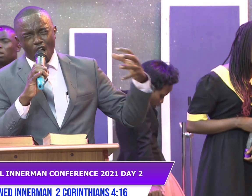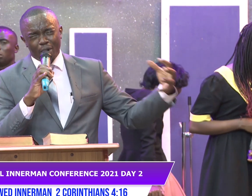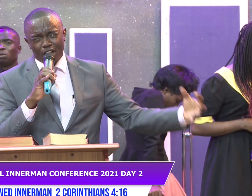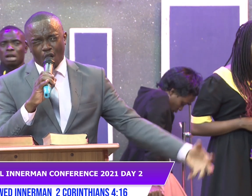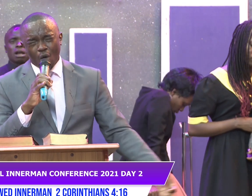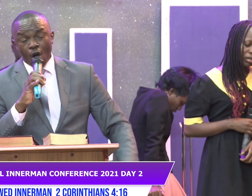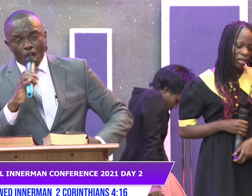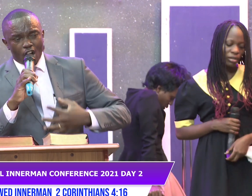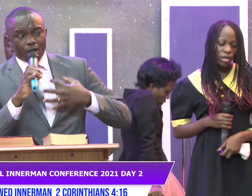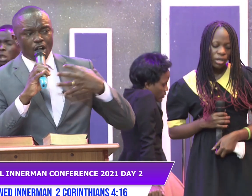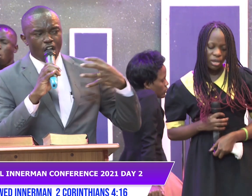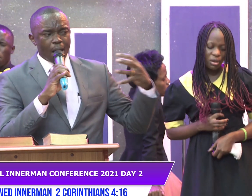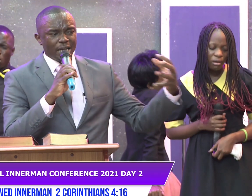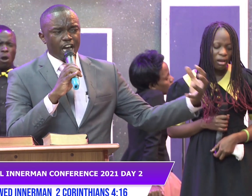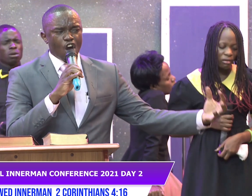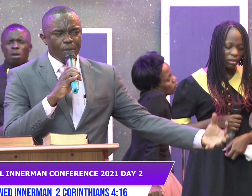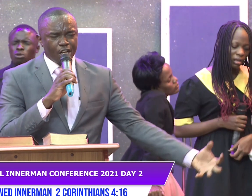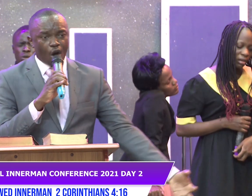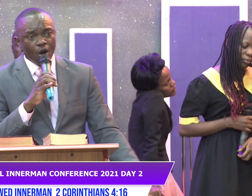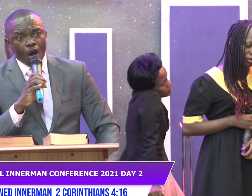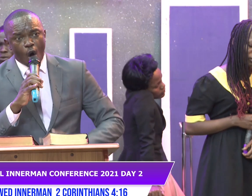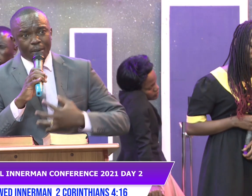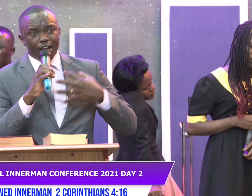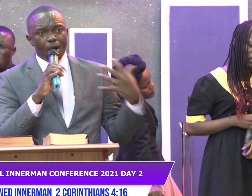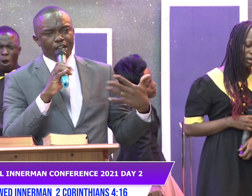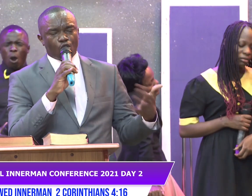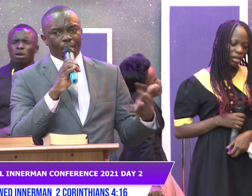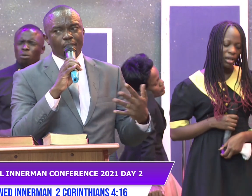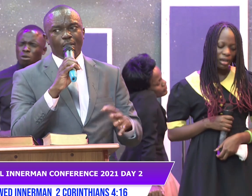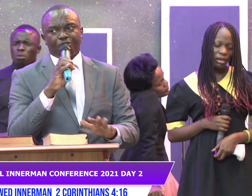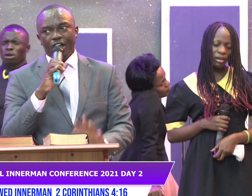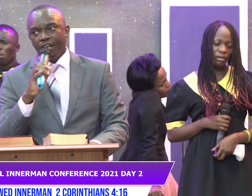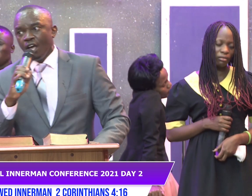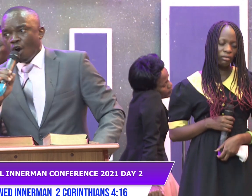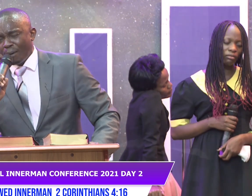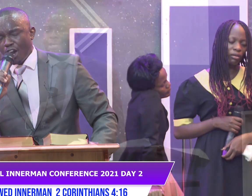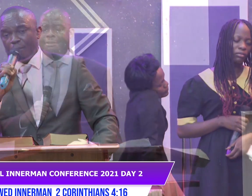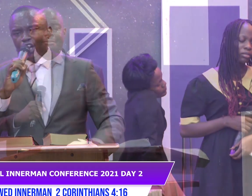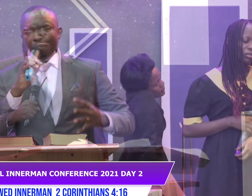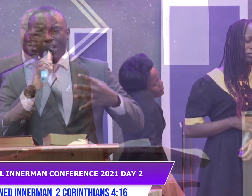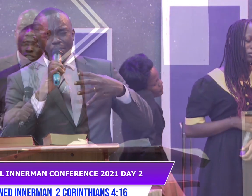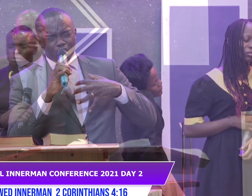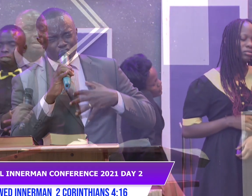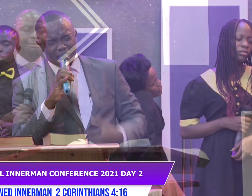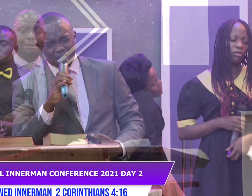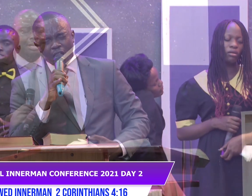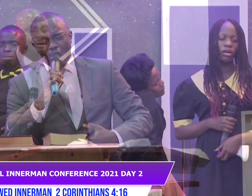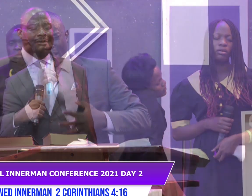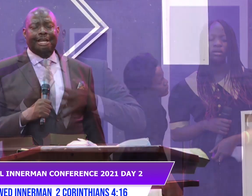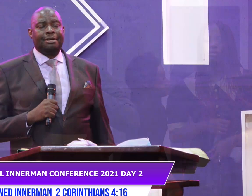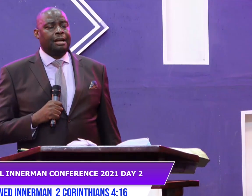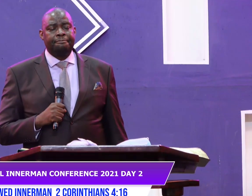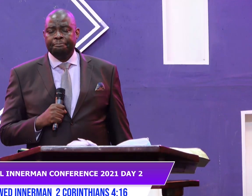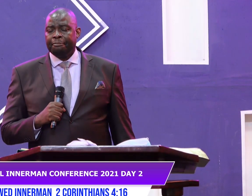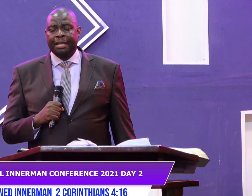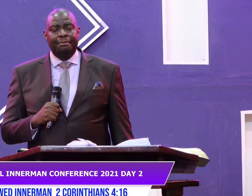oyogerwako ng'omuliro oyogerwako ng'empagi y'omuliro obeera omuliro ku bulamu bwaffe obeera omuliro munda mu nze